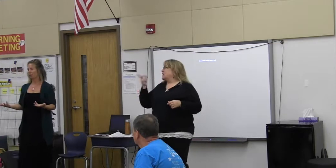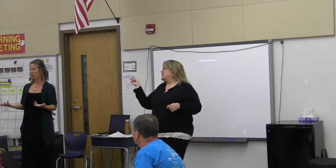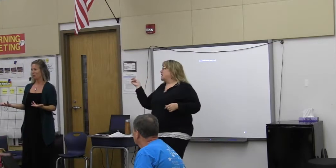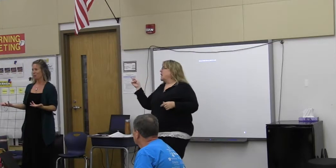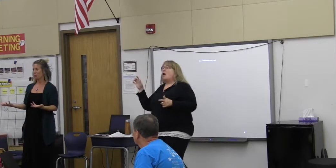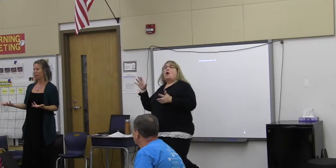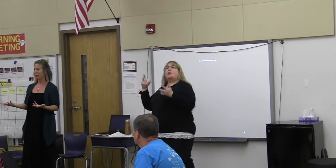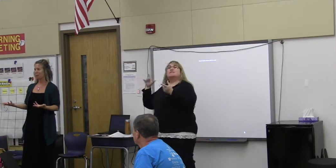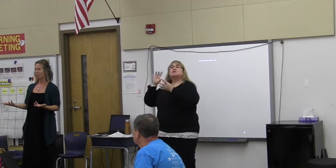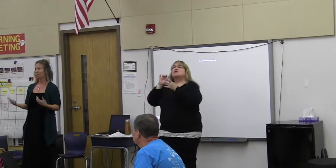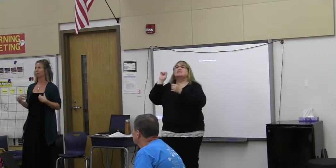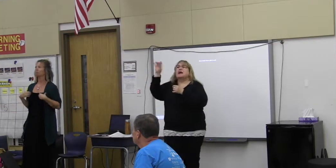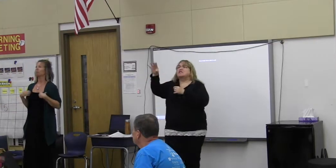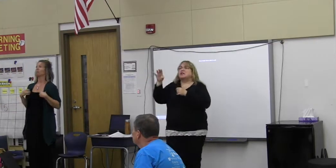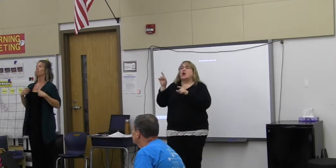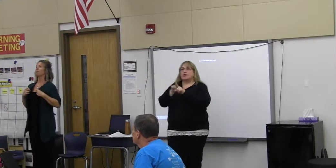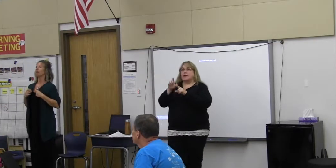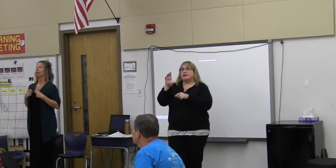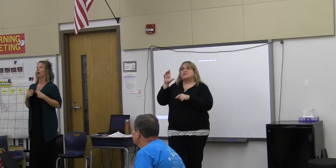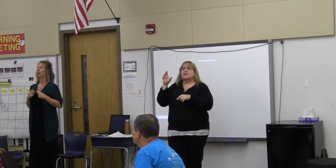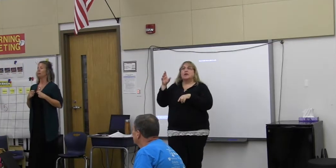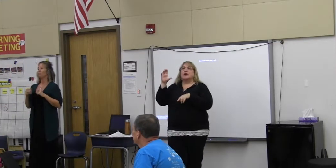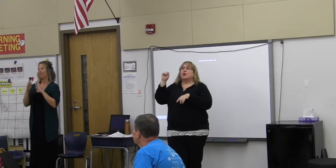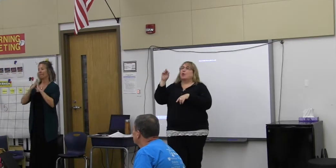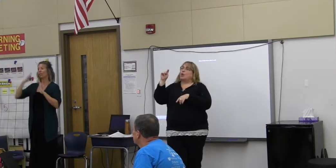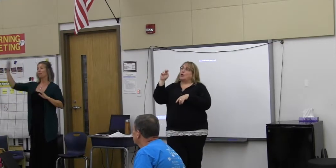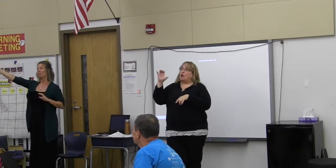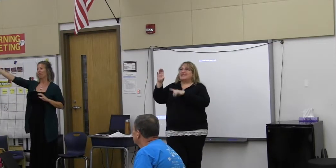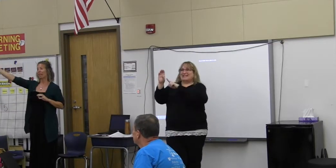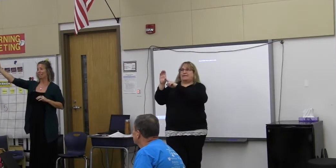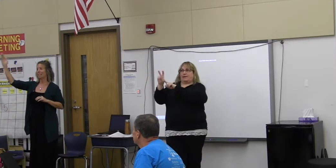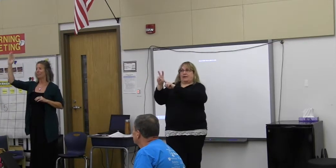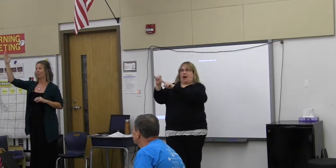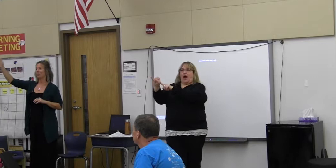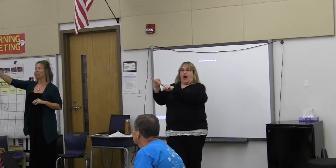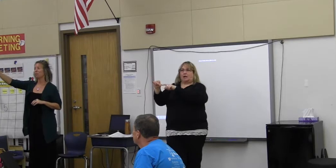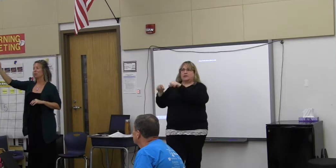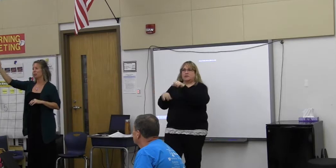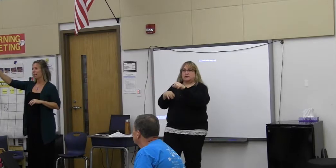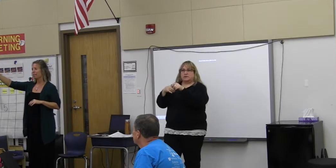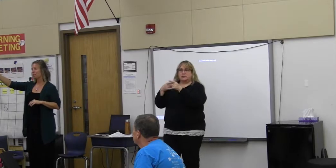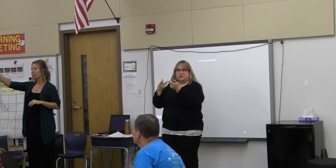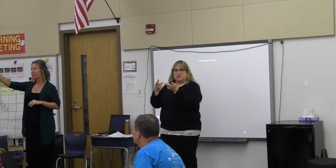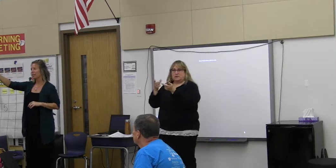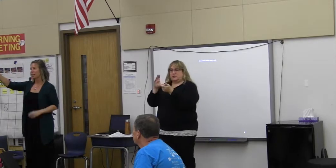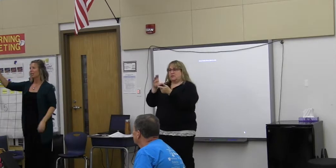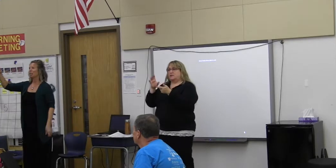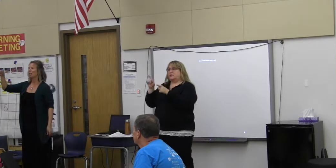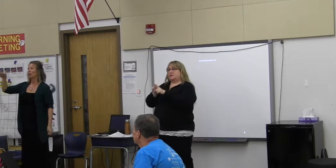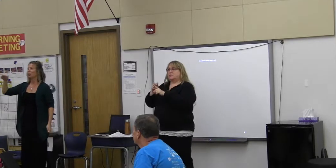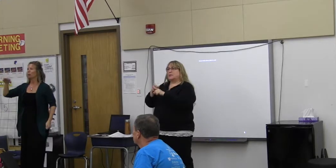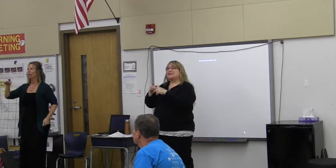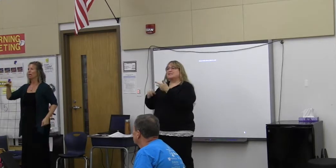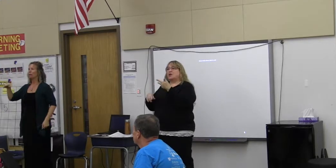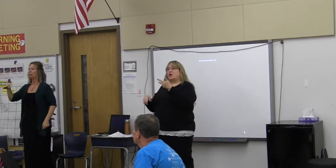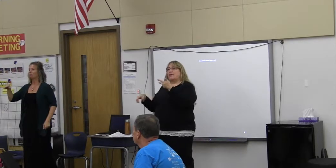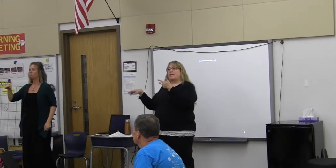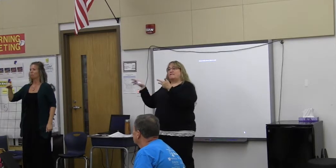has cortical visual impairment. But he's on the far end. He's on the phase 3 end of things.